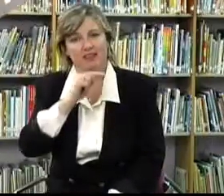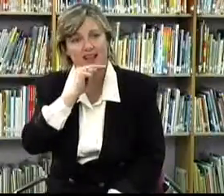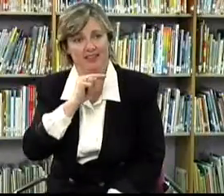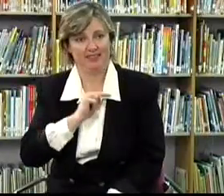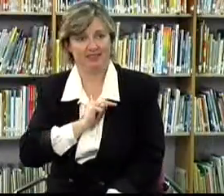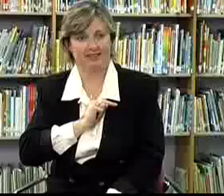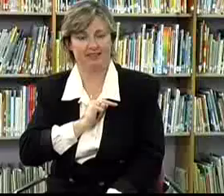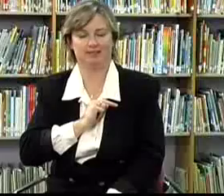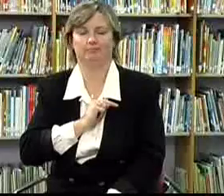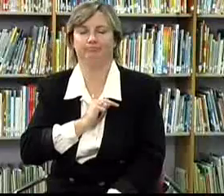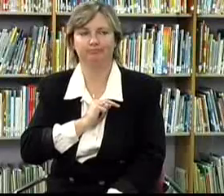Nathy?